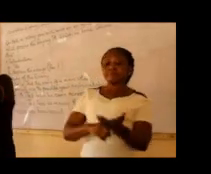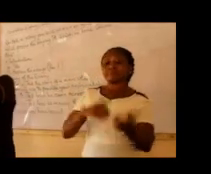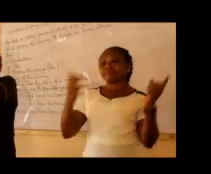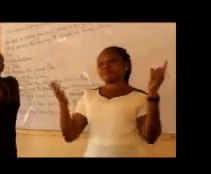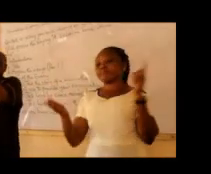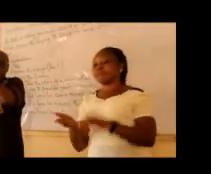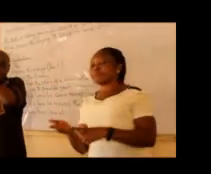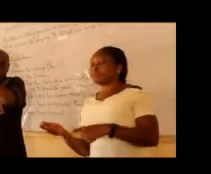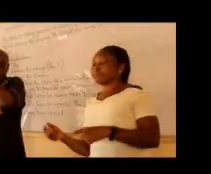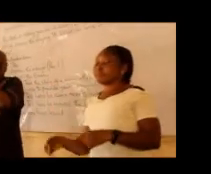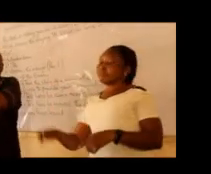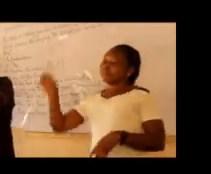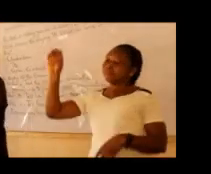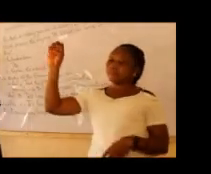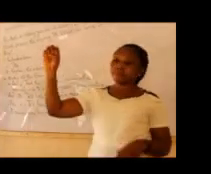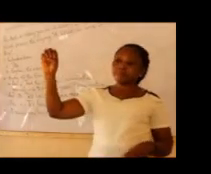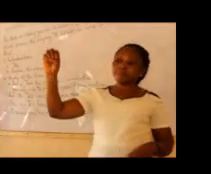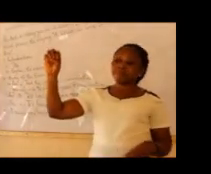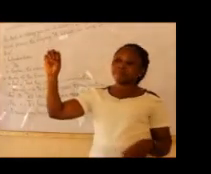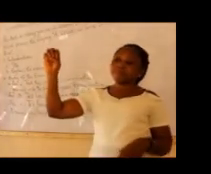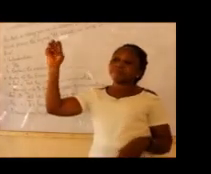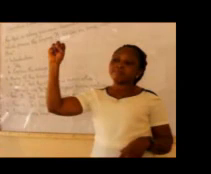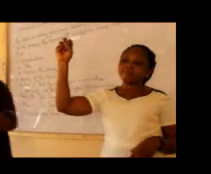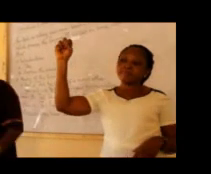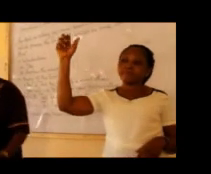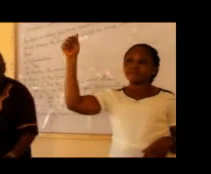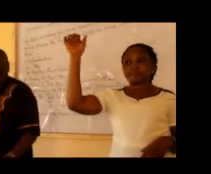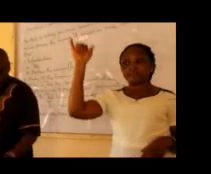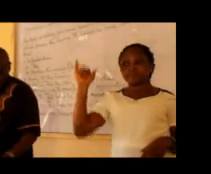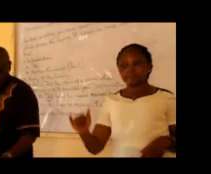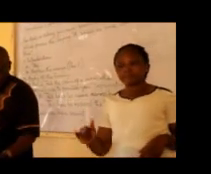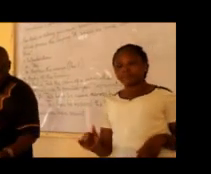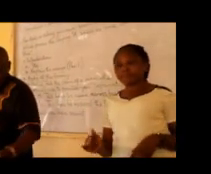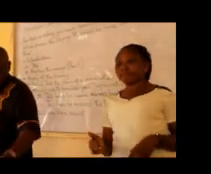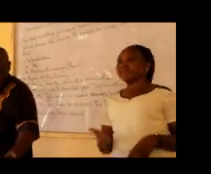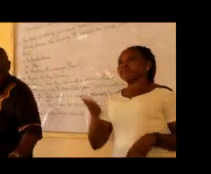We'll go into argumentative essay, and there